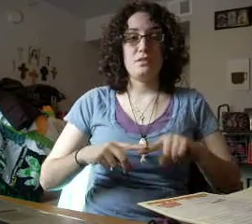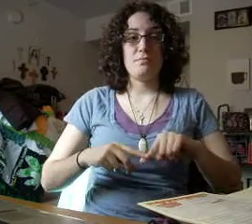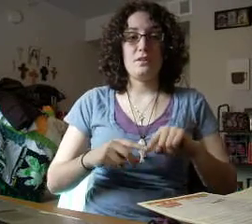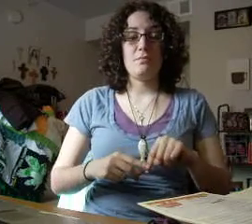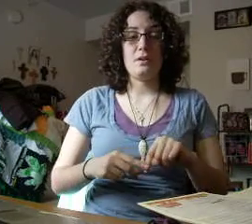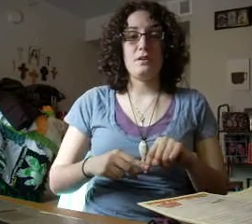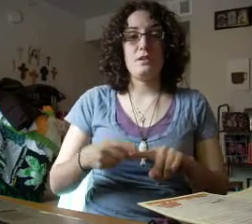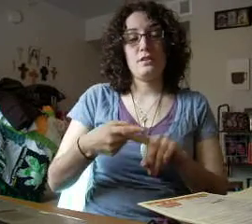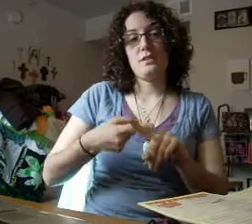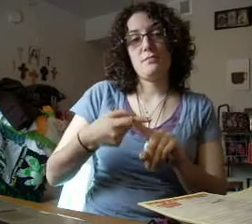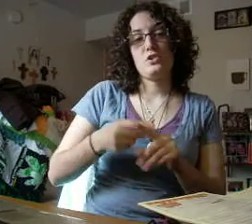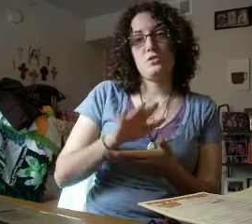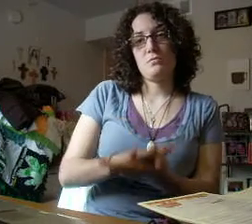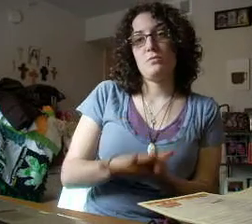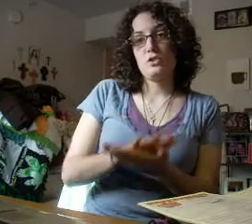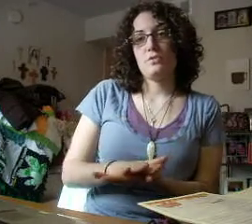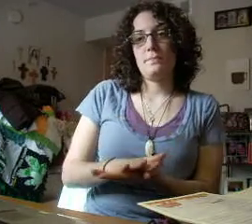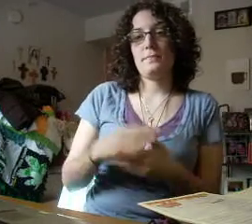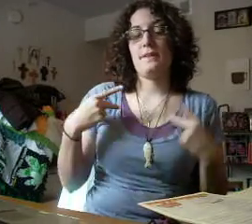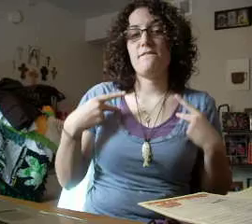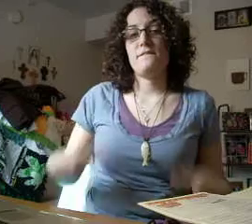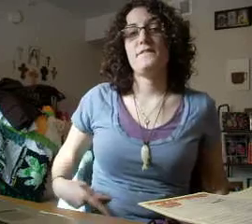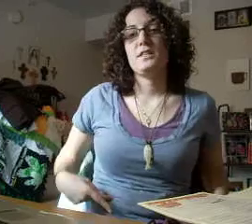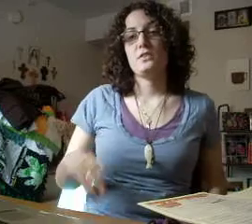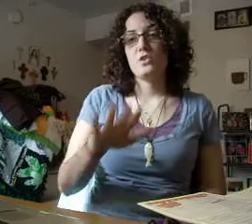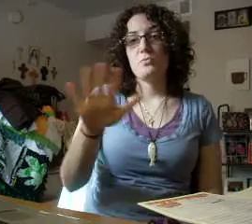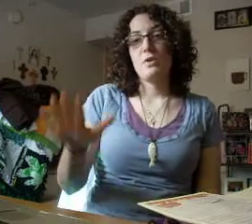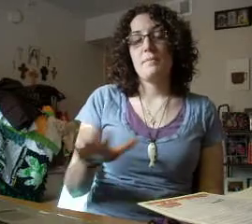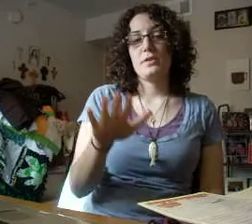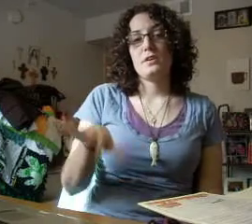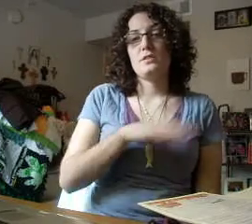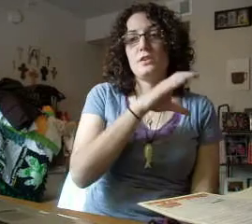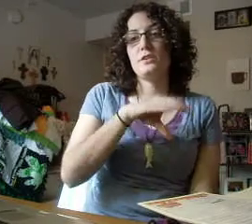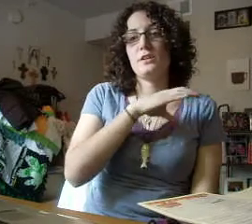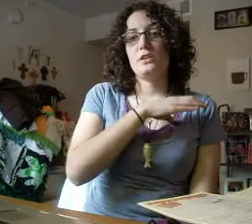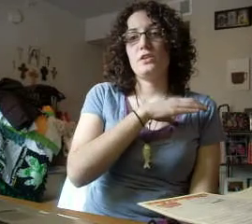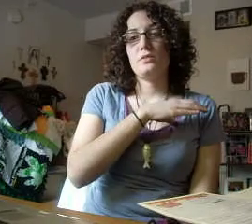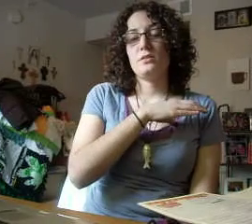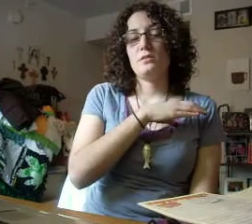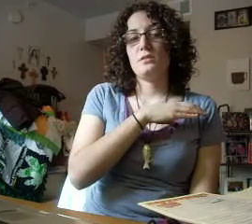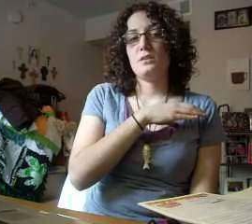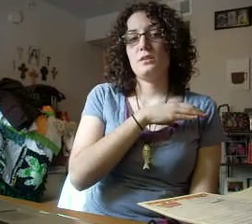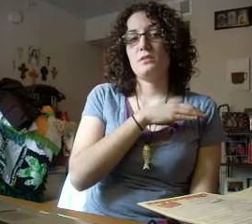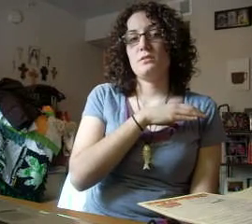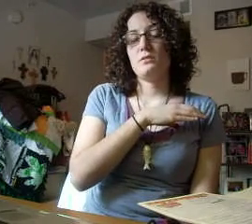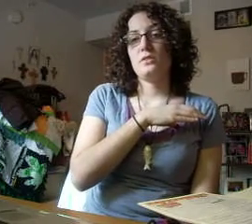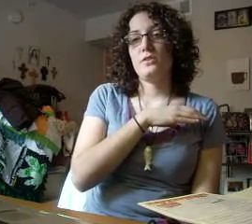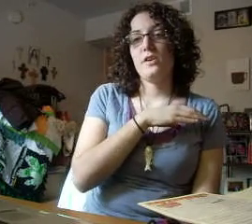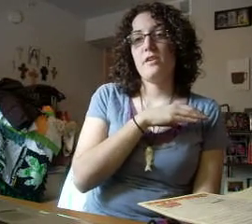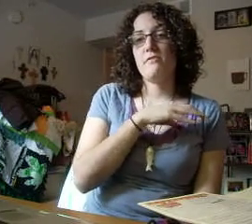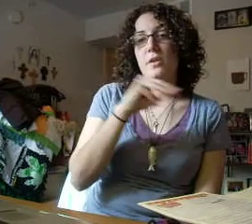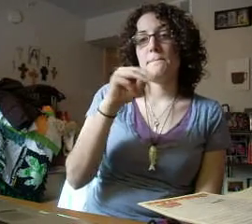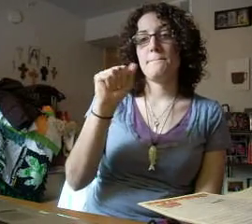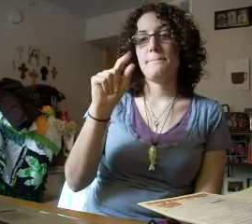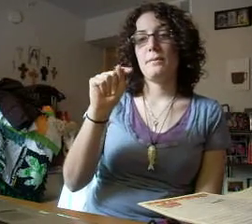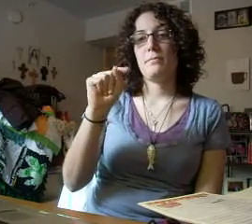Now, physical properties are characteristics that a sample of matter exhibits without any change in its